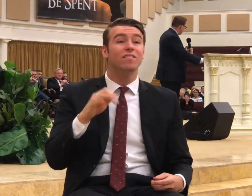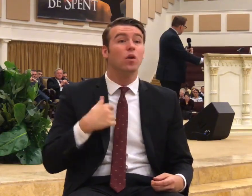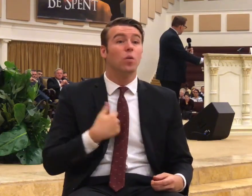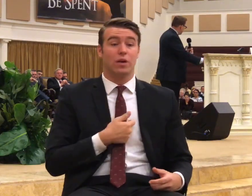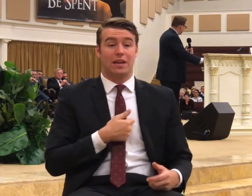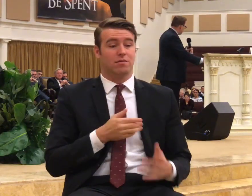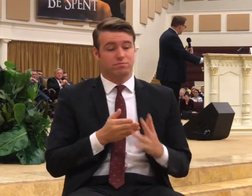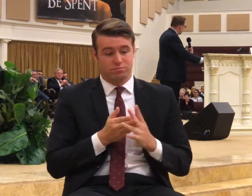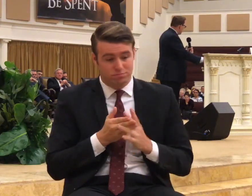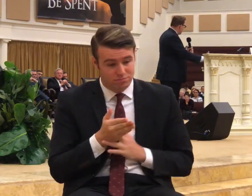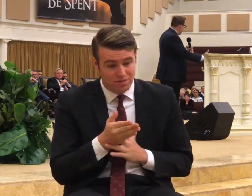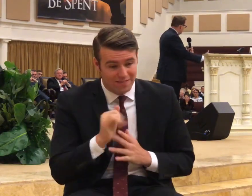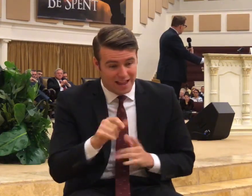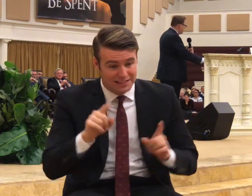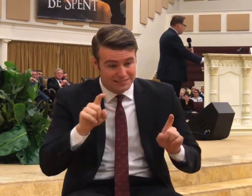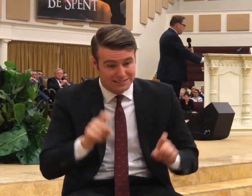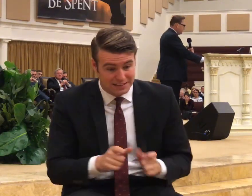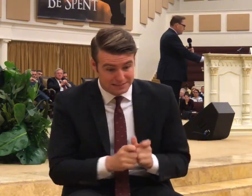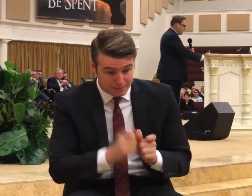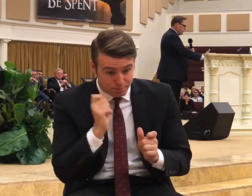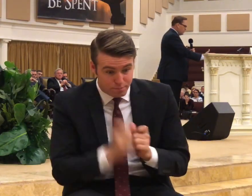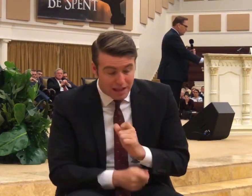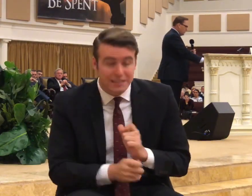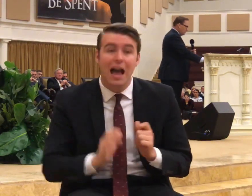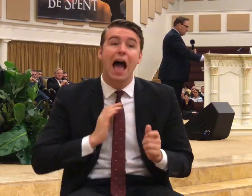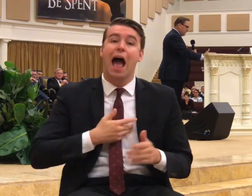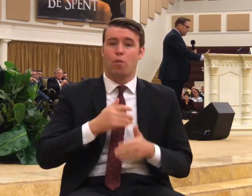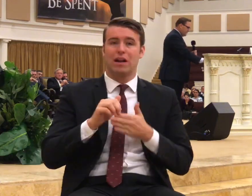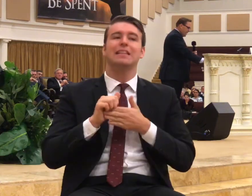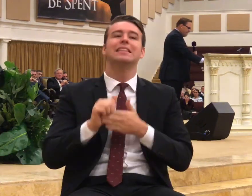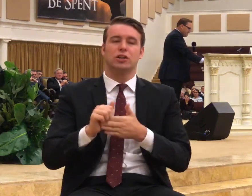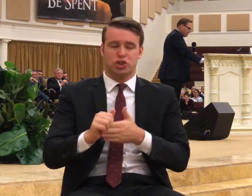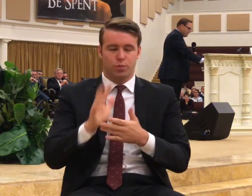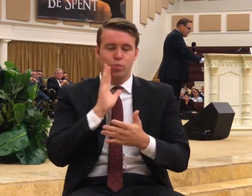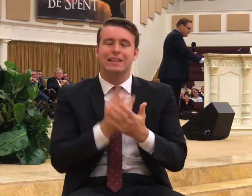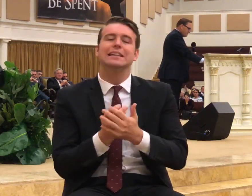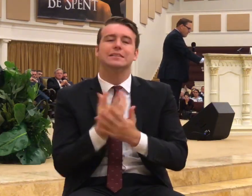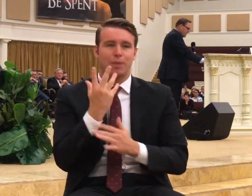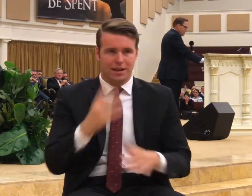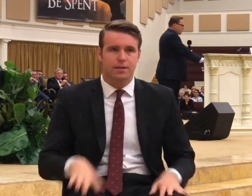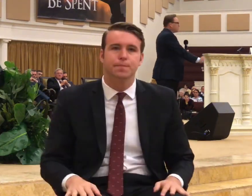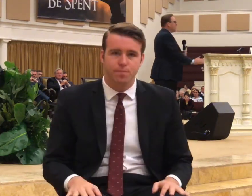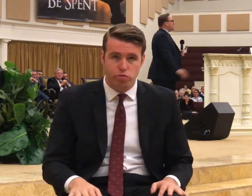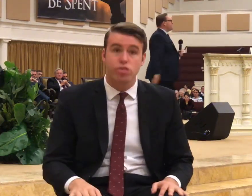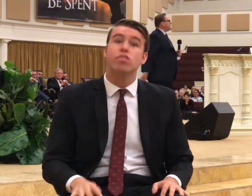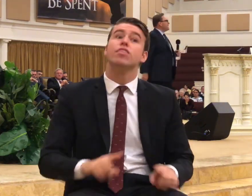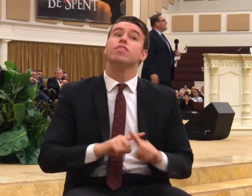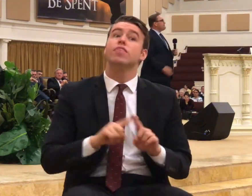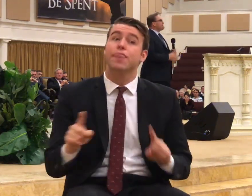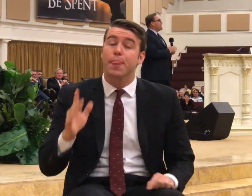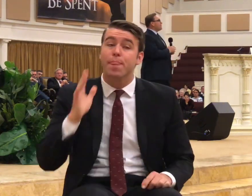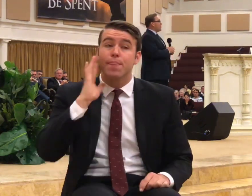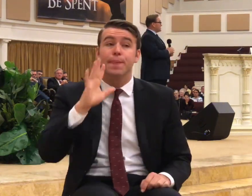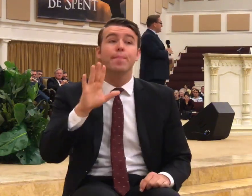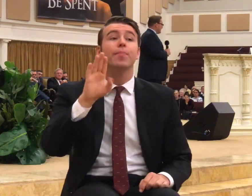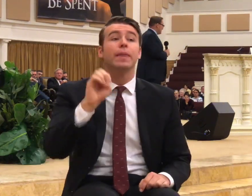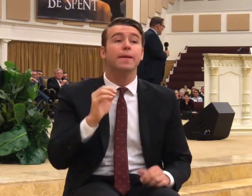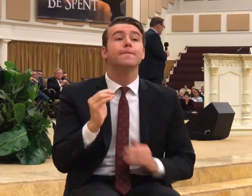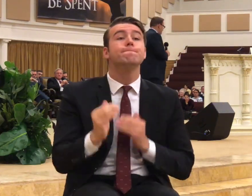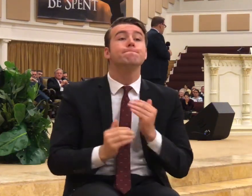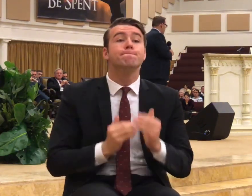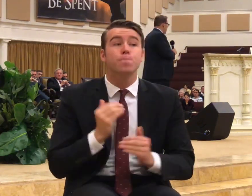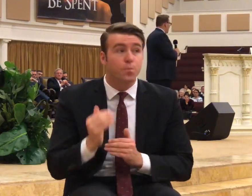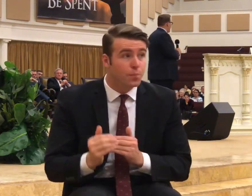test, our leadership will expand. But it's going to be a